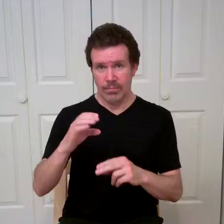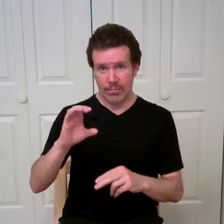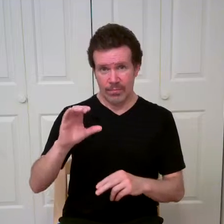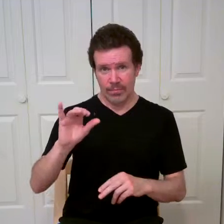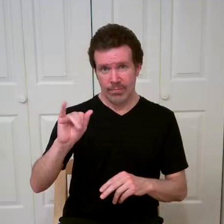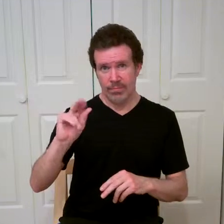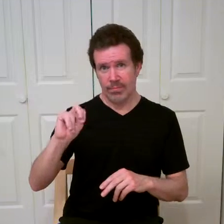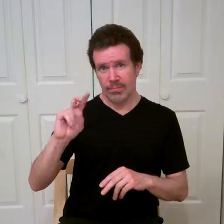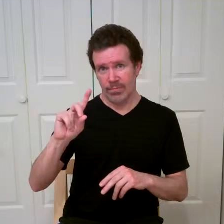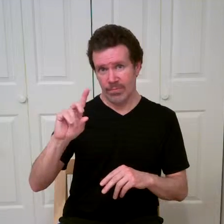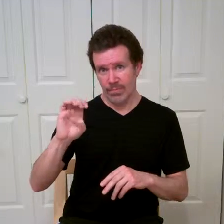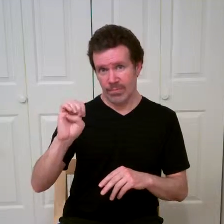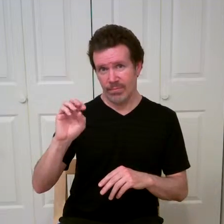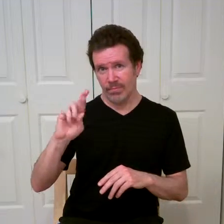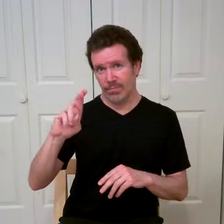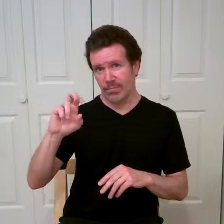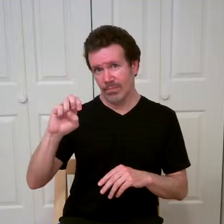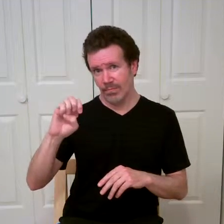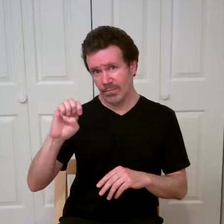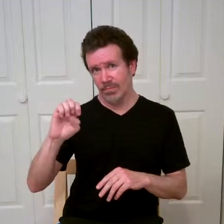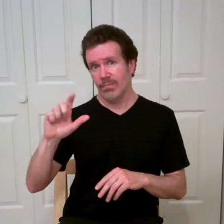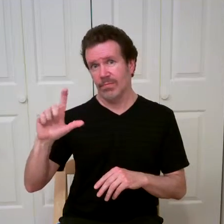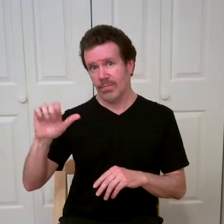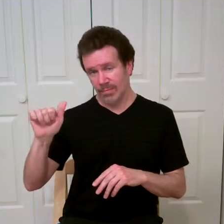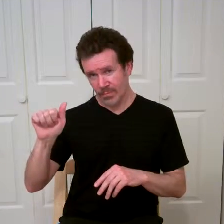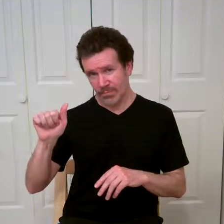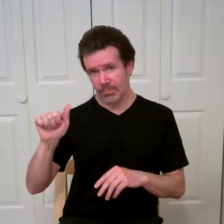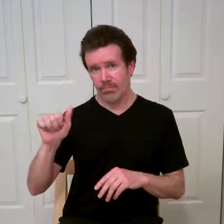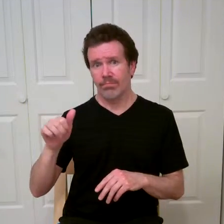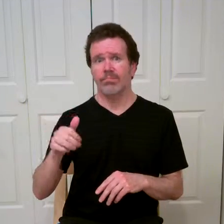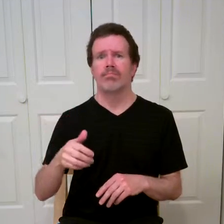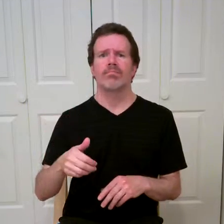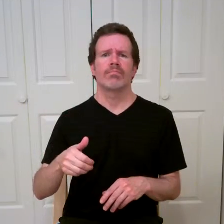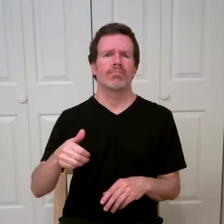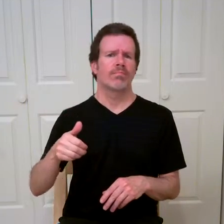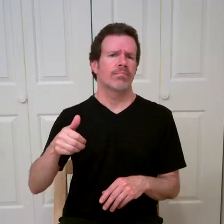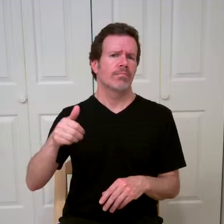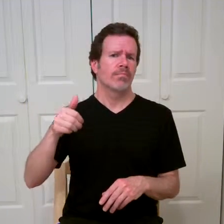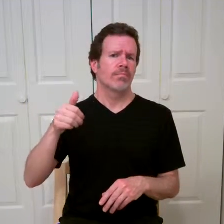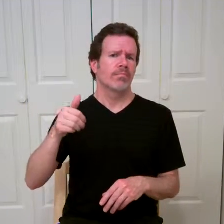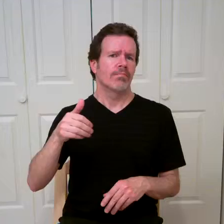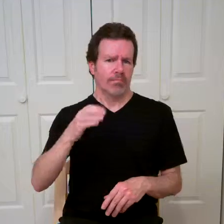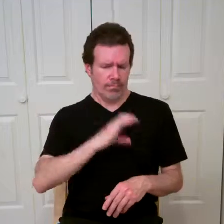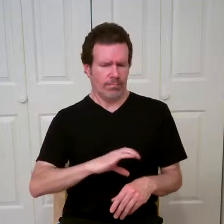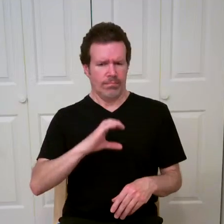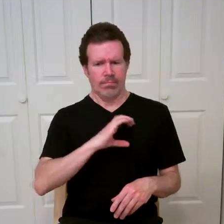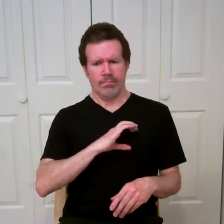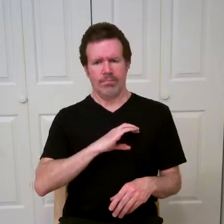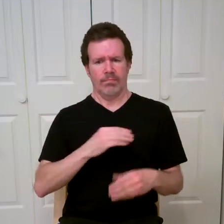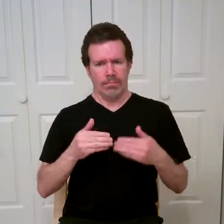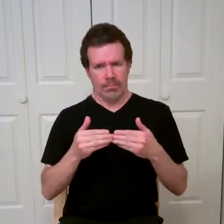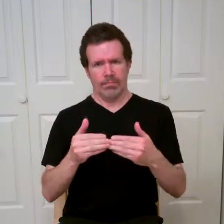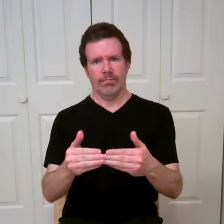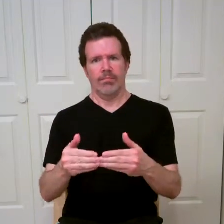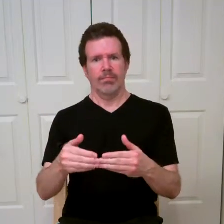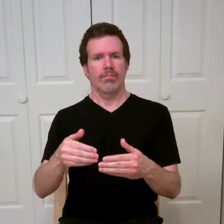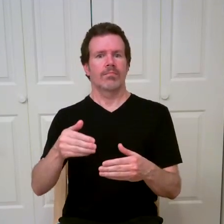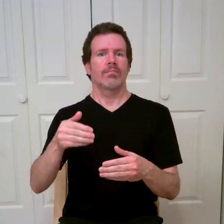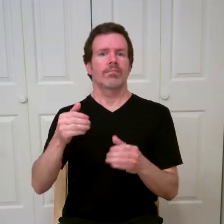Cinderella does not get along with her stepsisters. What type of conflict is this? A, person